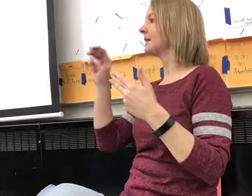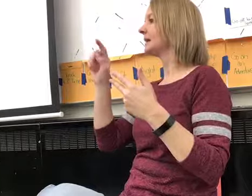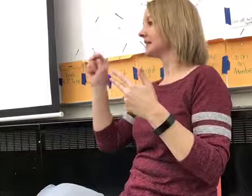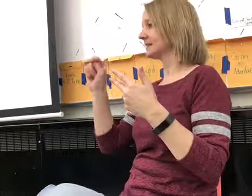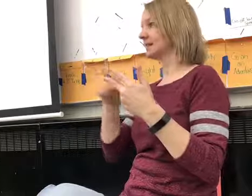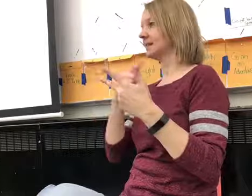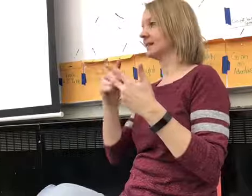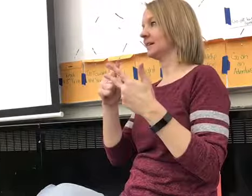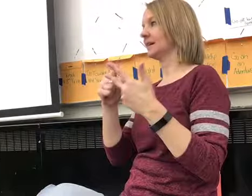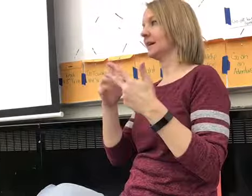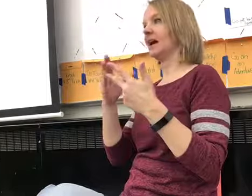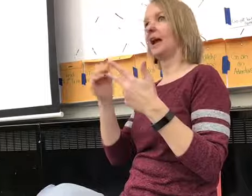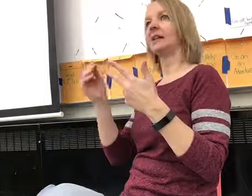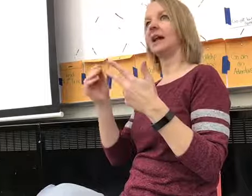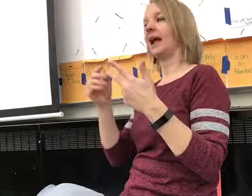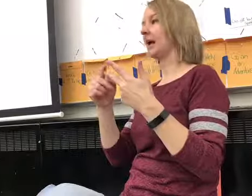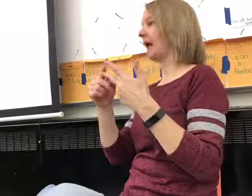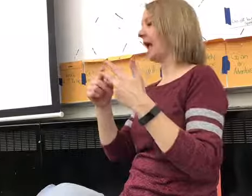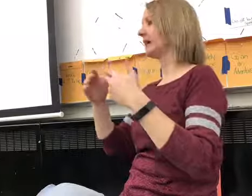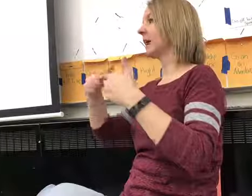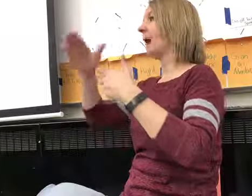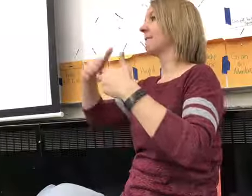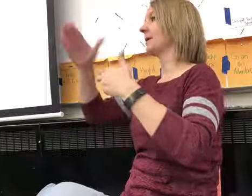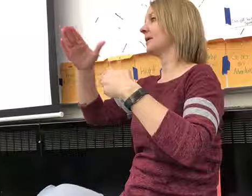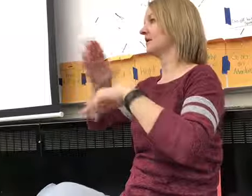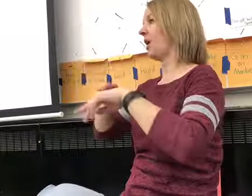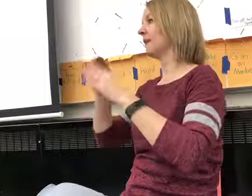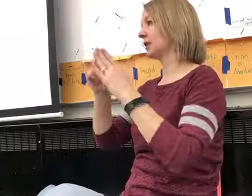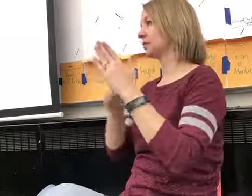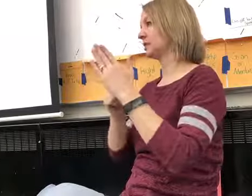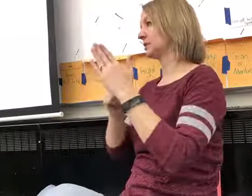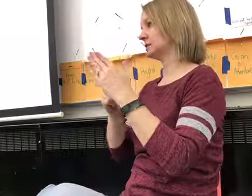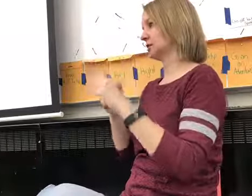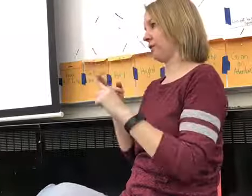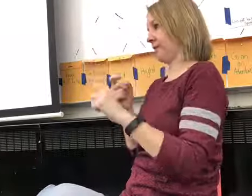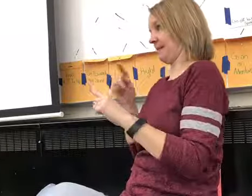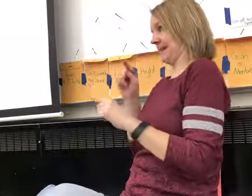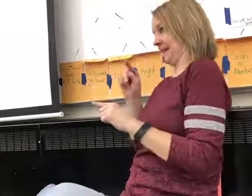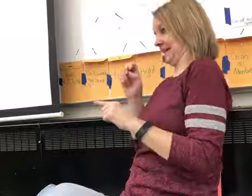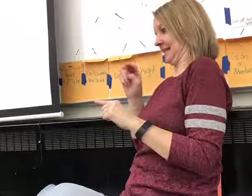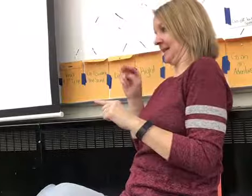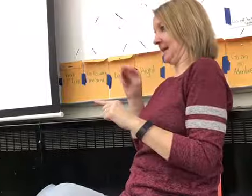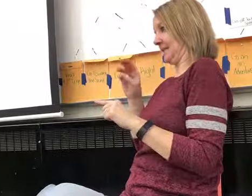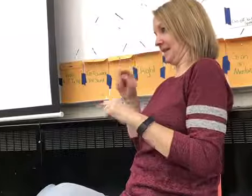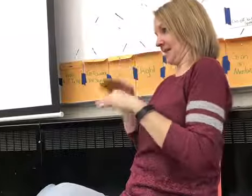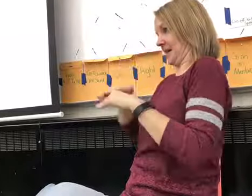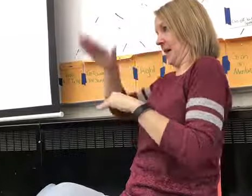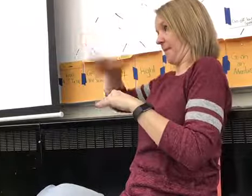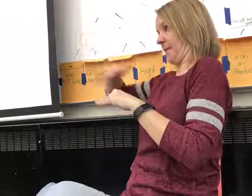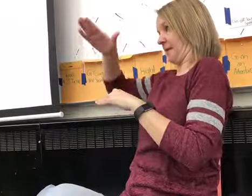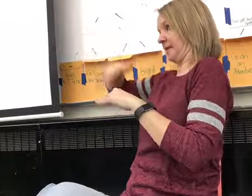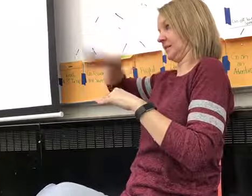and up on your notes. Okay? And that is the end of class. So, get ready to go.